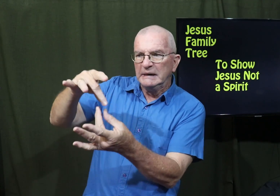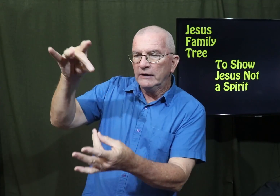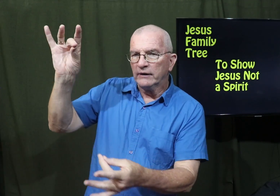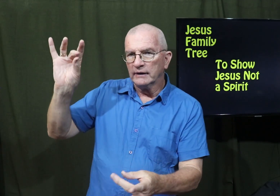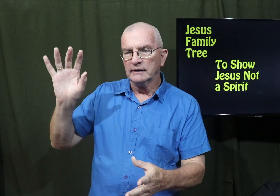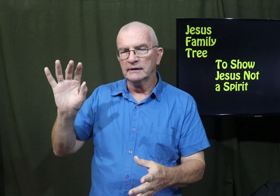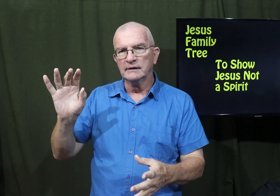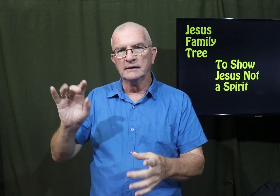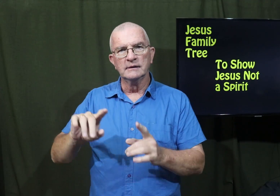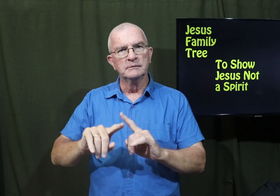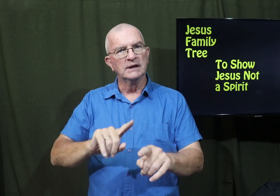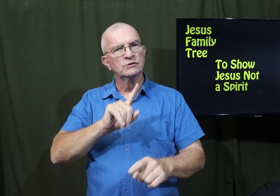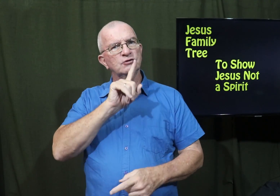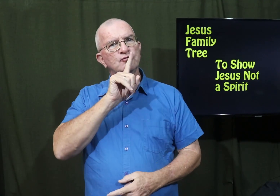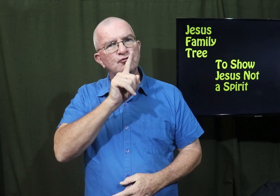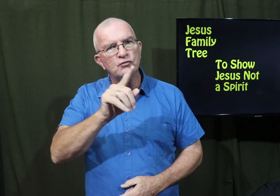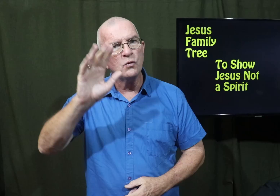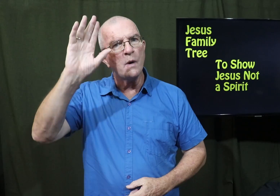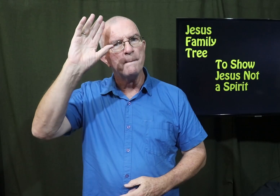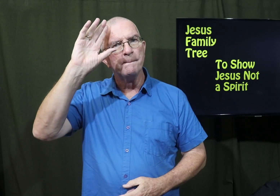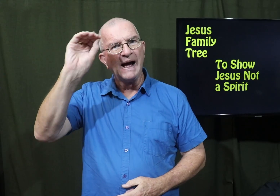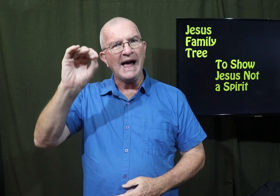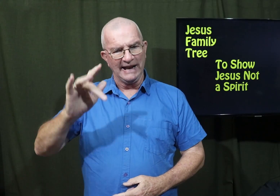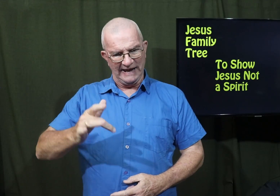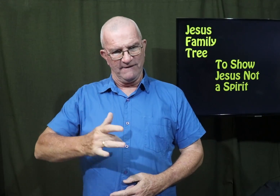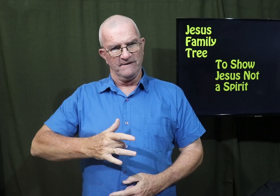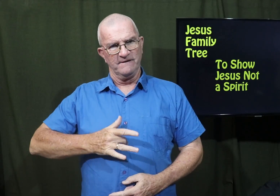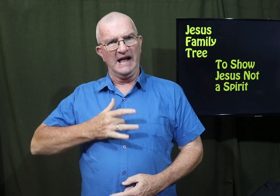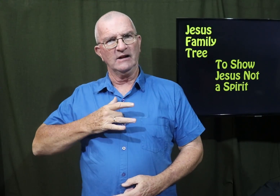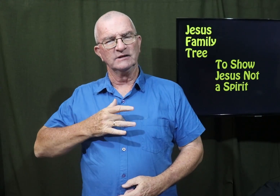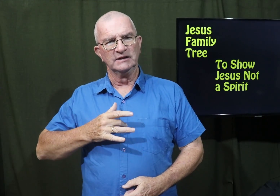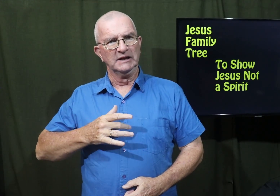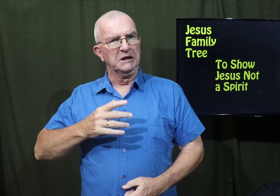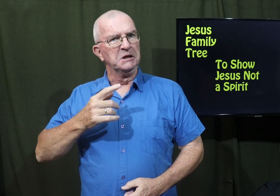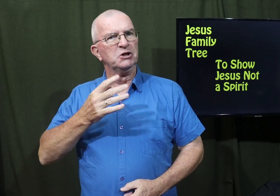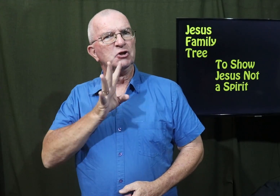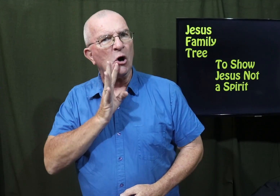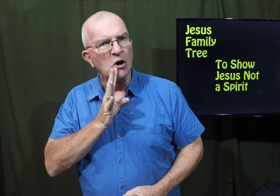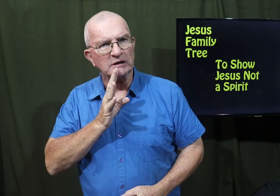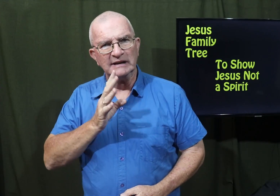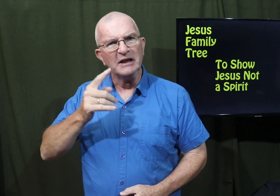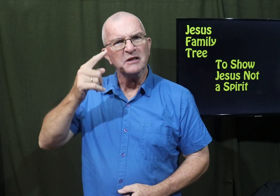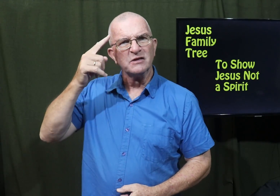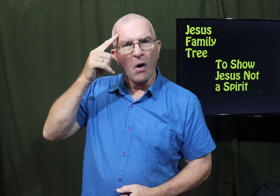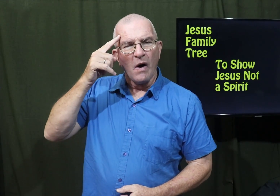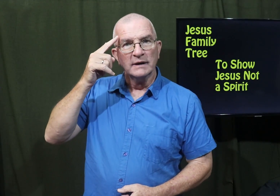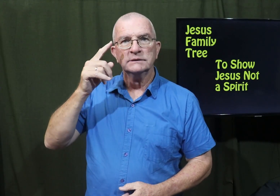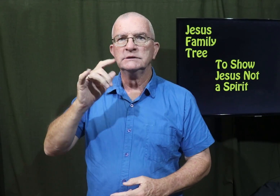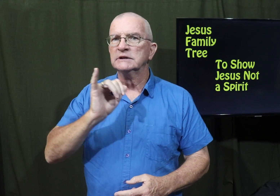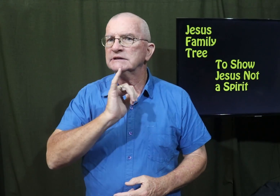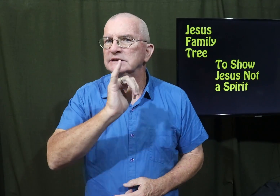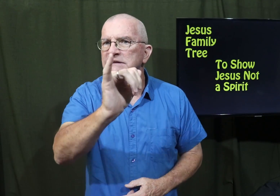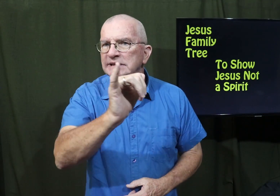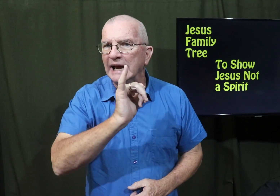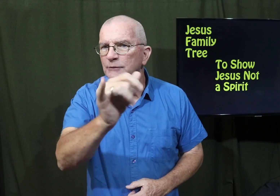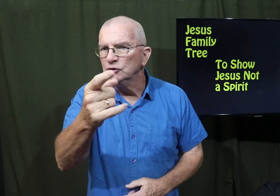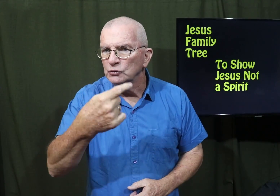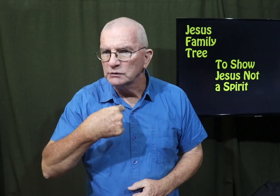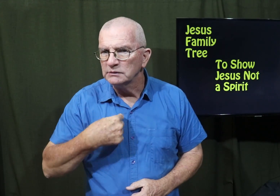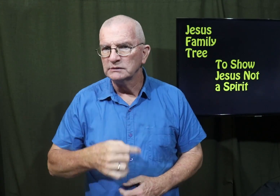a spirit but he was truly a man he felt he talked he thought just like